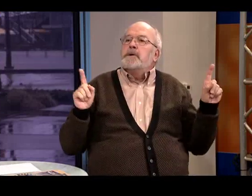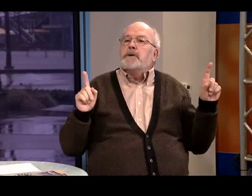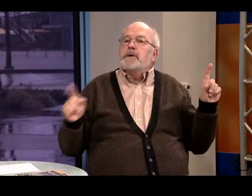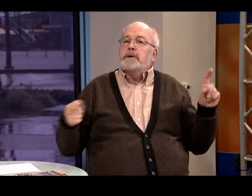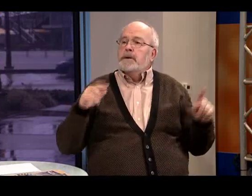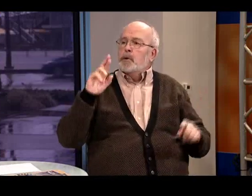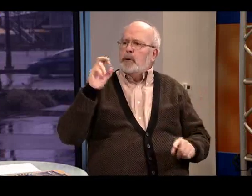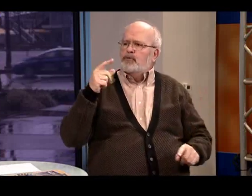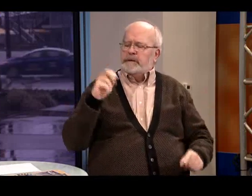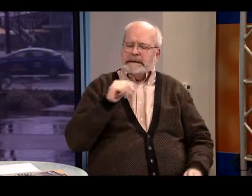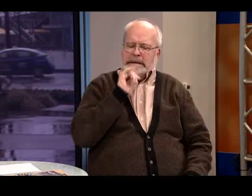apology. But